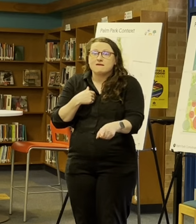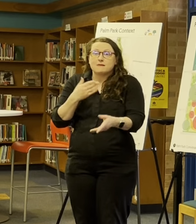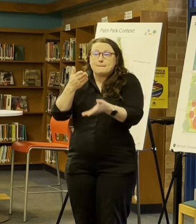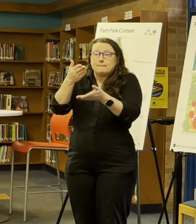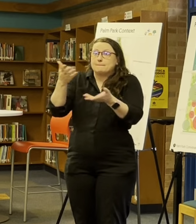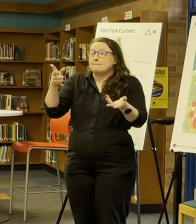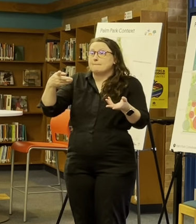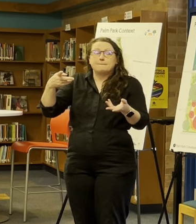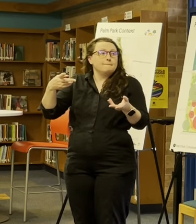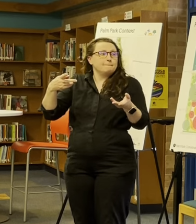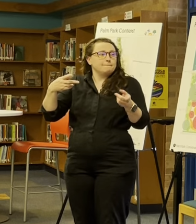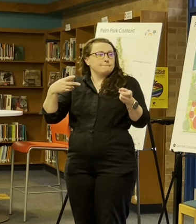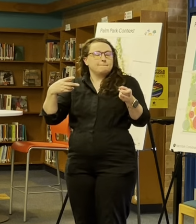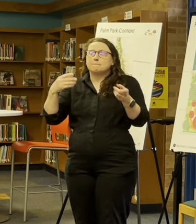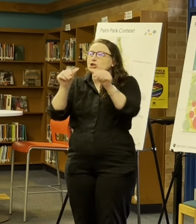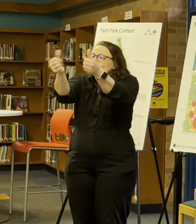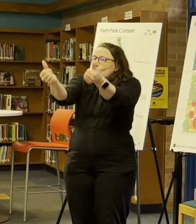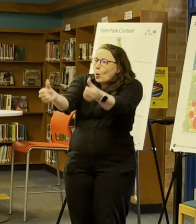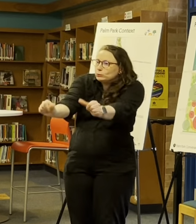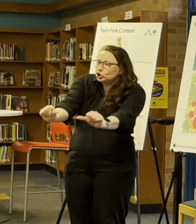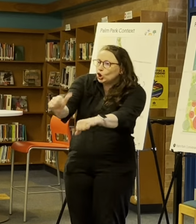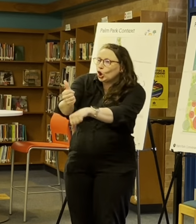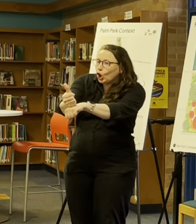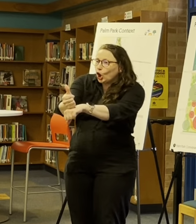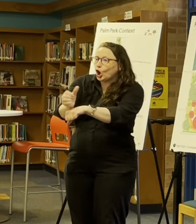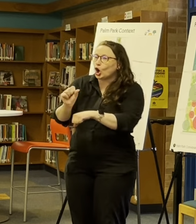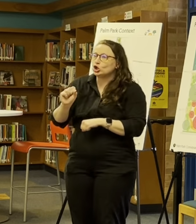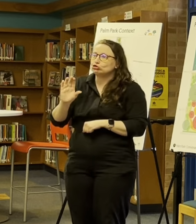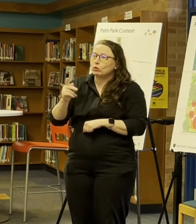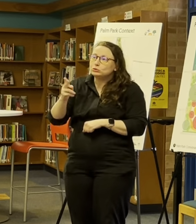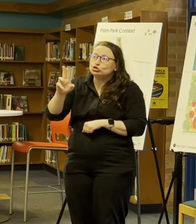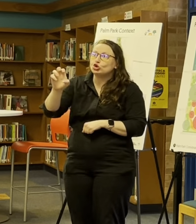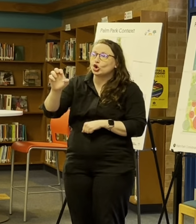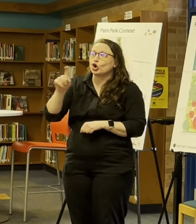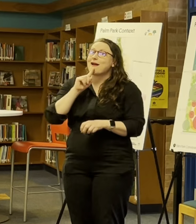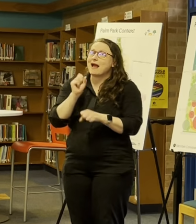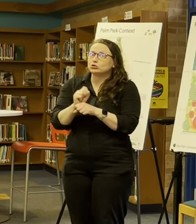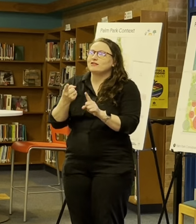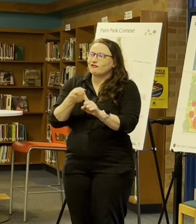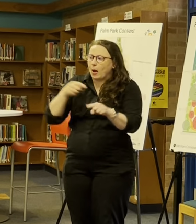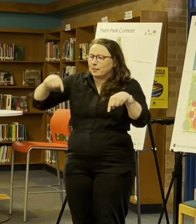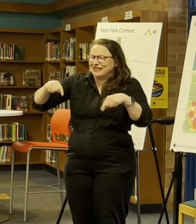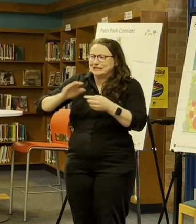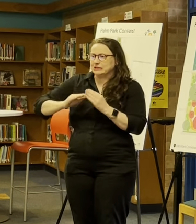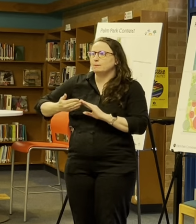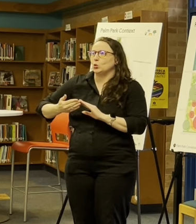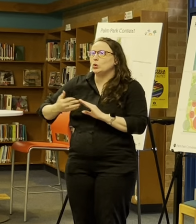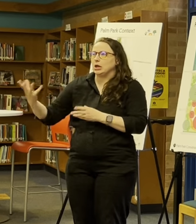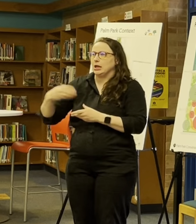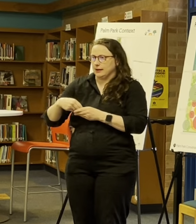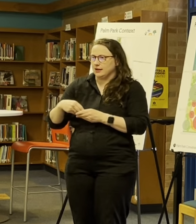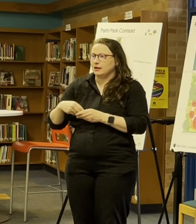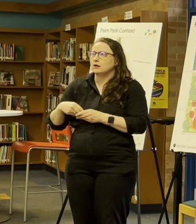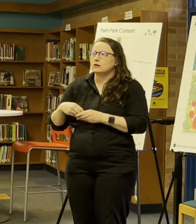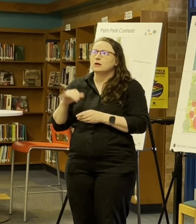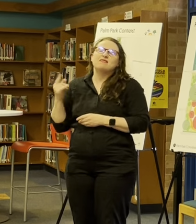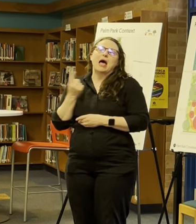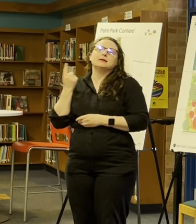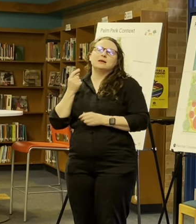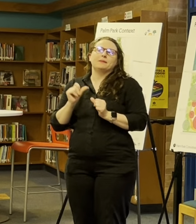of sculpture or whatnot that are actually from this community that could be integrated. That's something